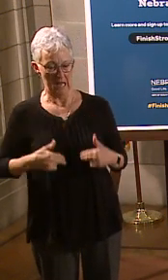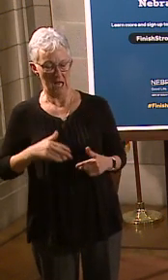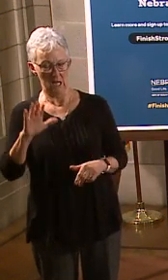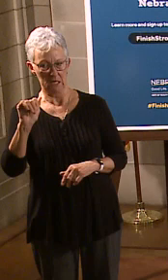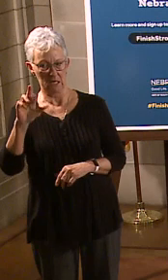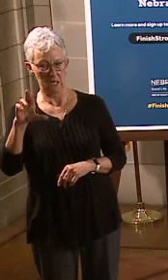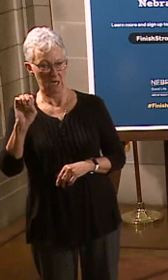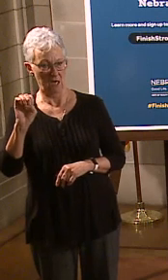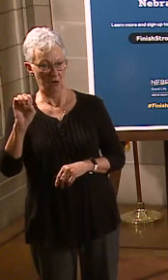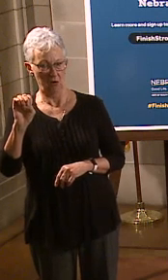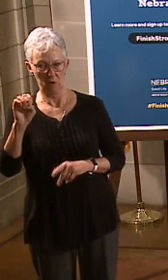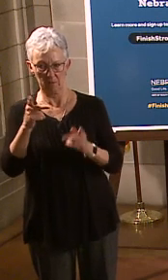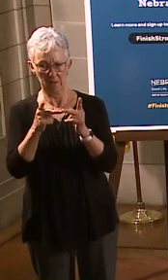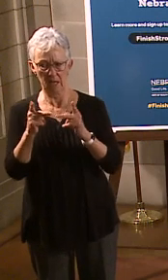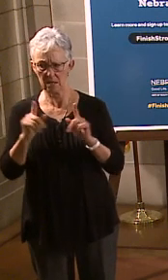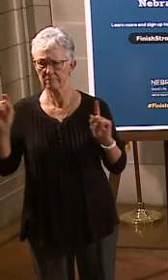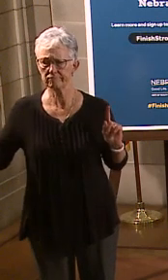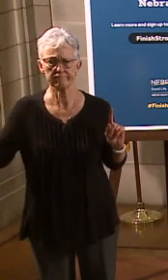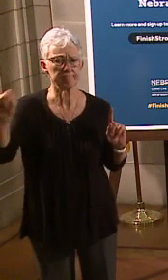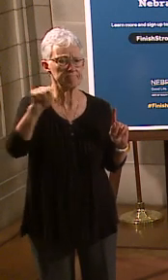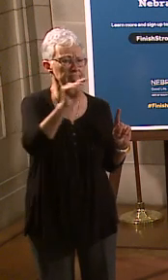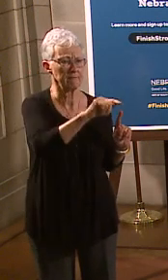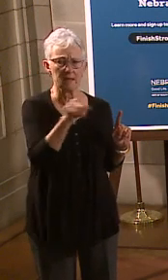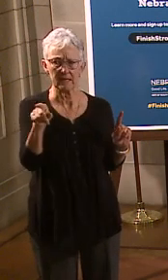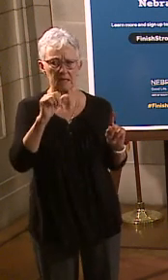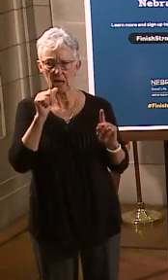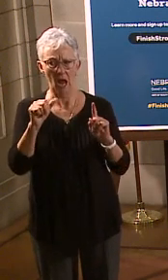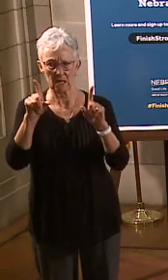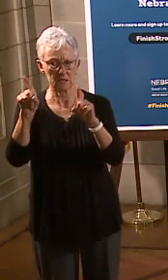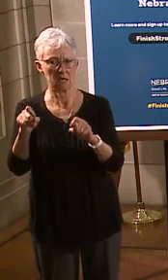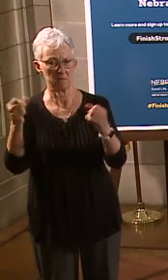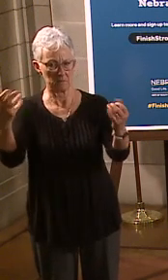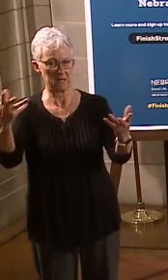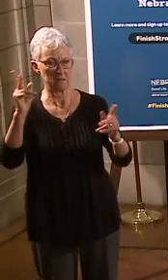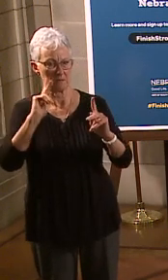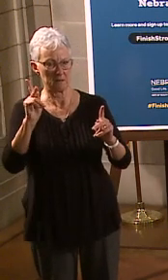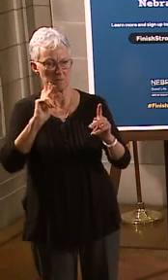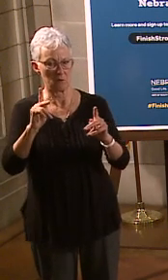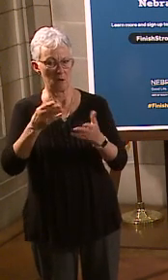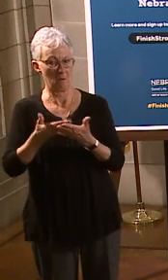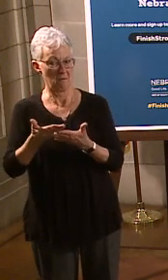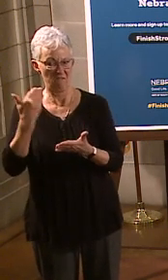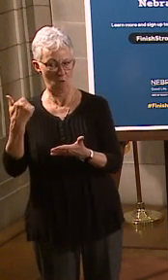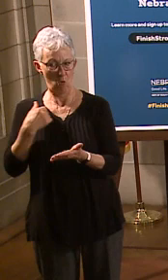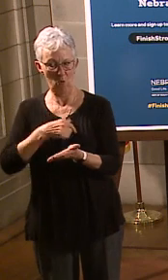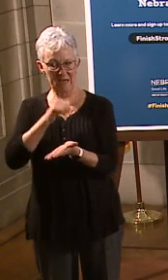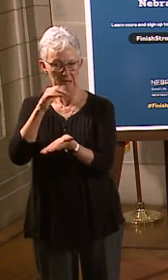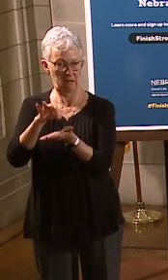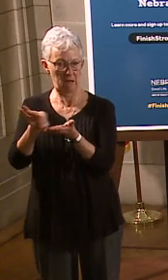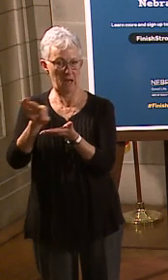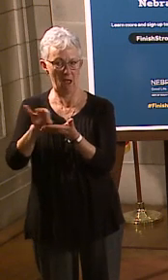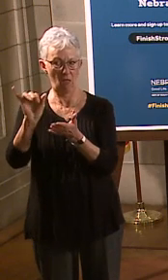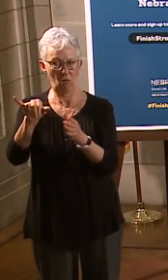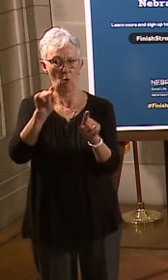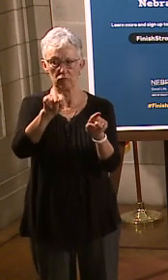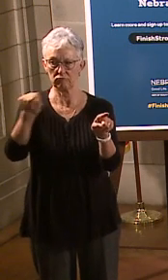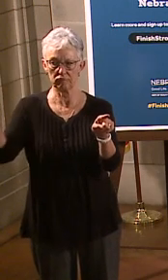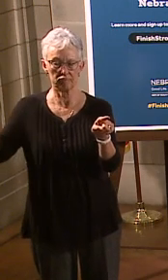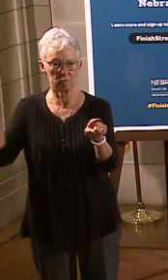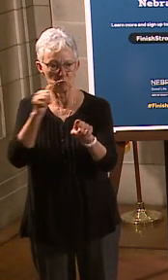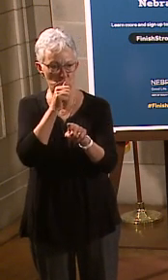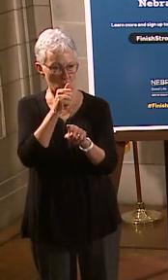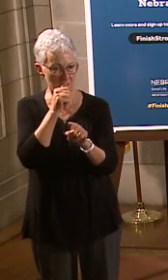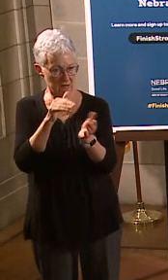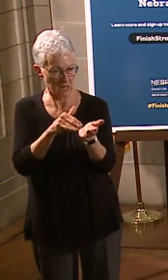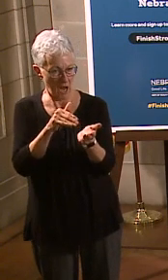of people, but and didn't get entered into the system, so we weren't capturing that data before. So now we're capturing more of those